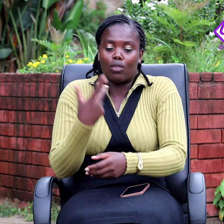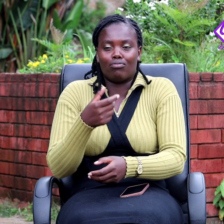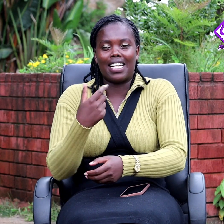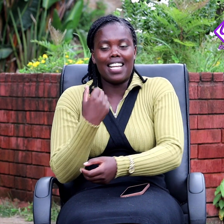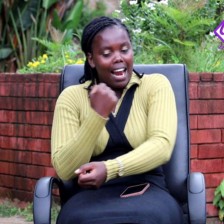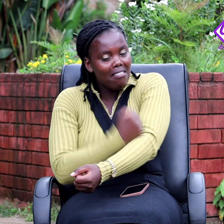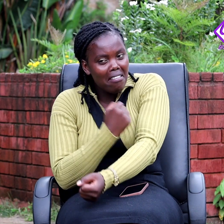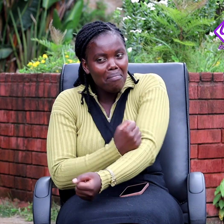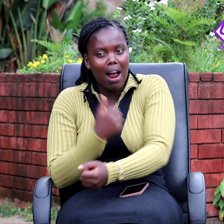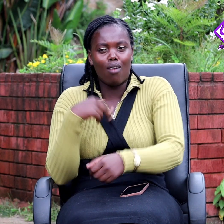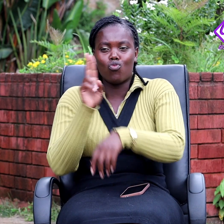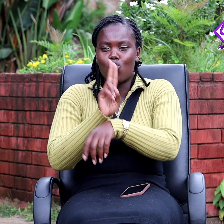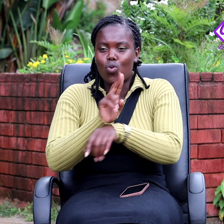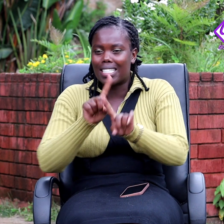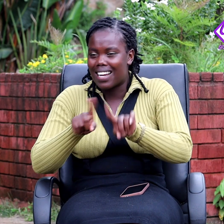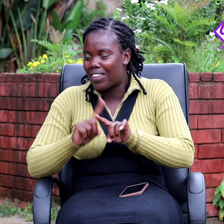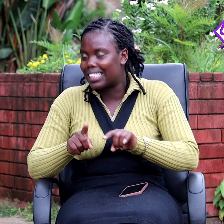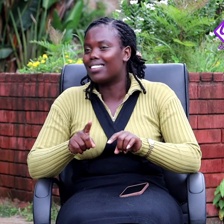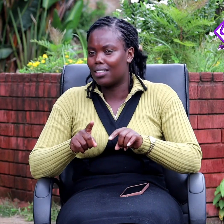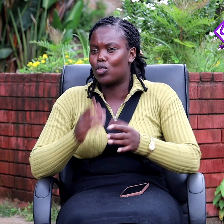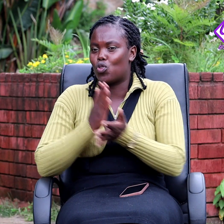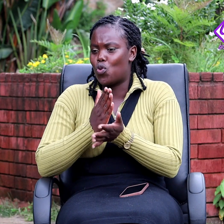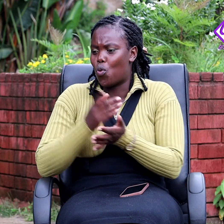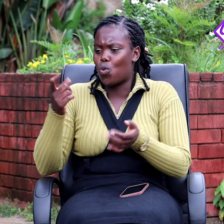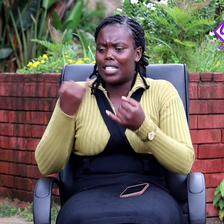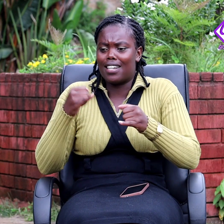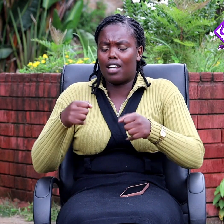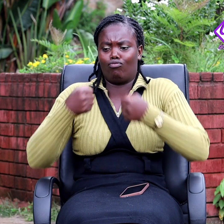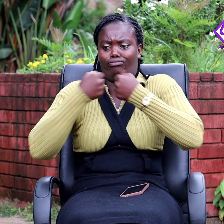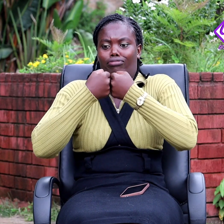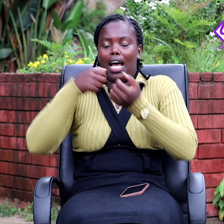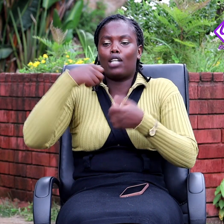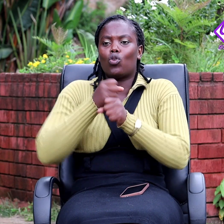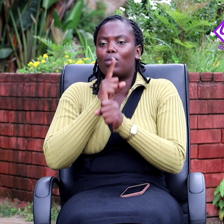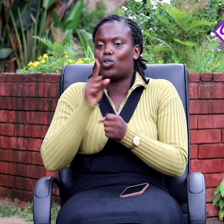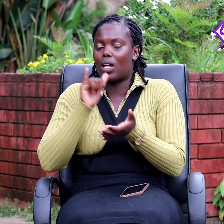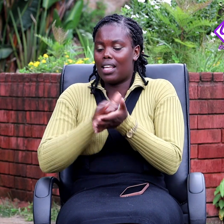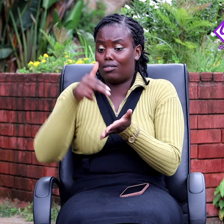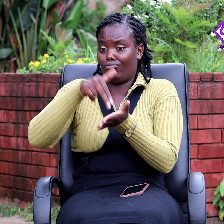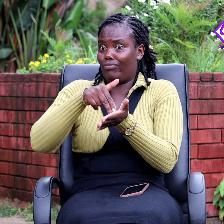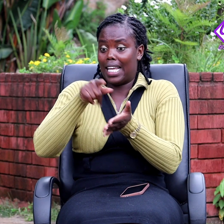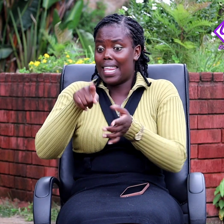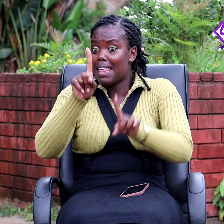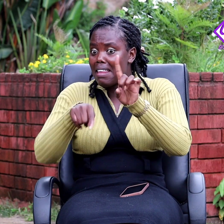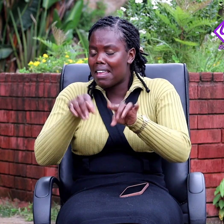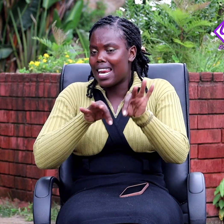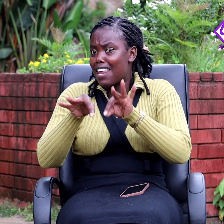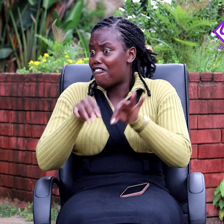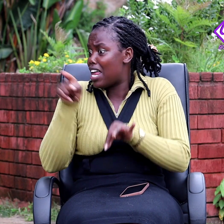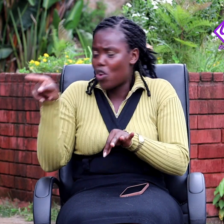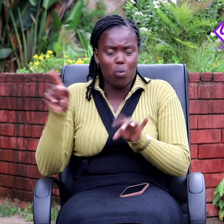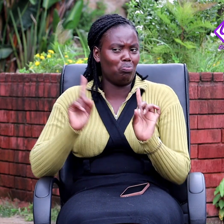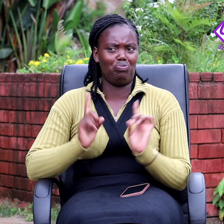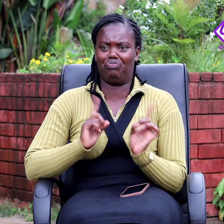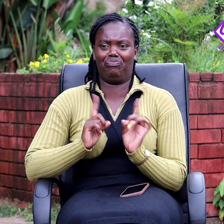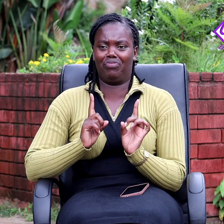of drug addiction, where the young people have always been addicted.